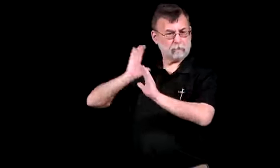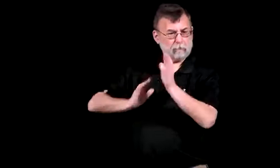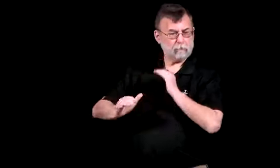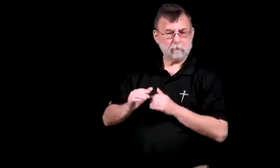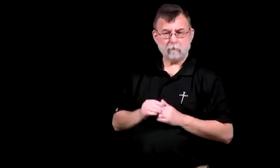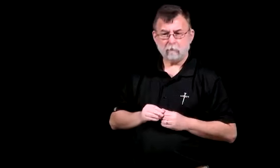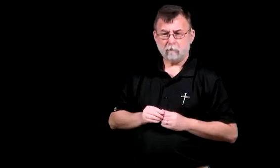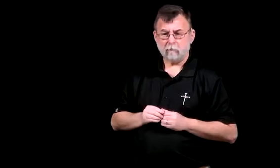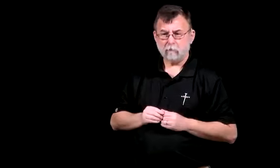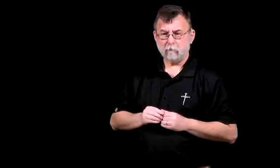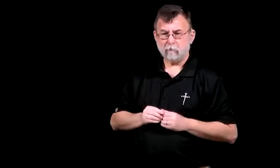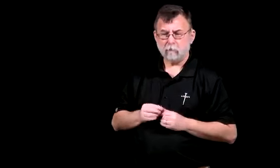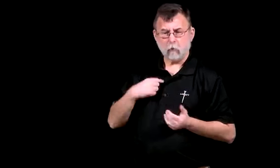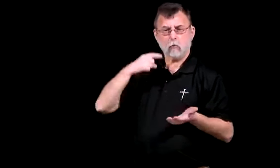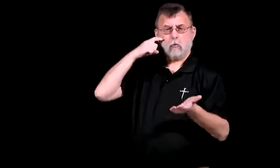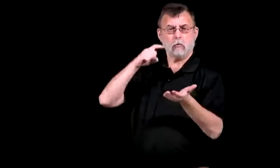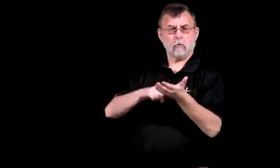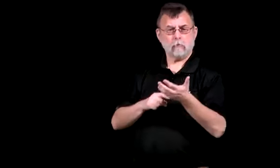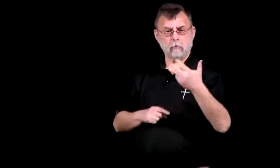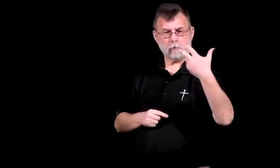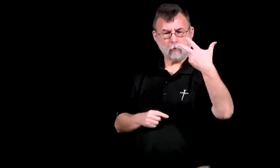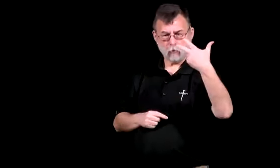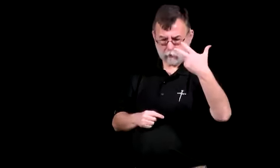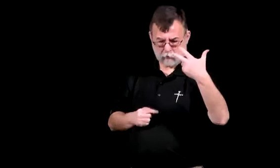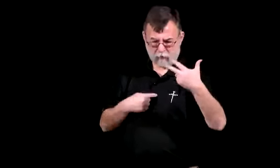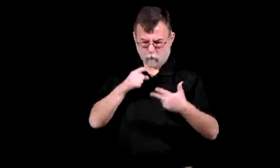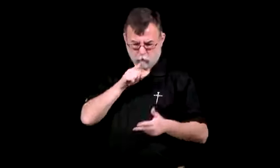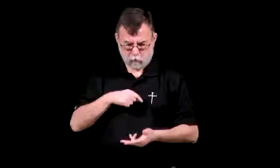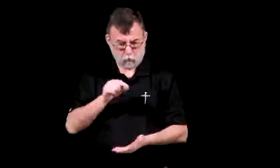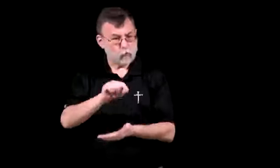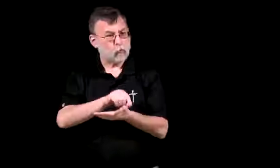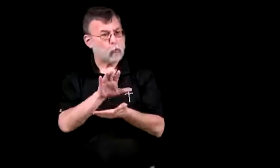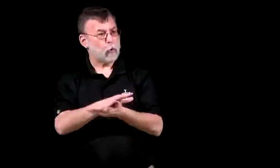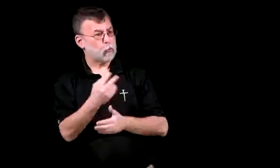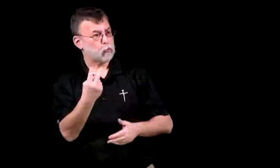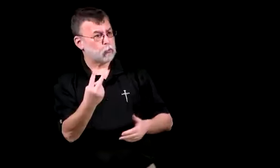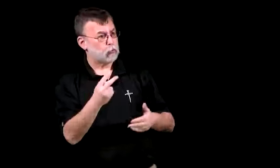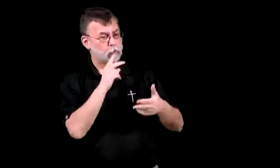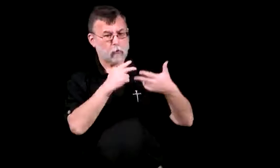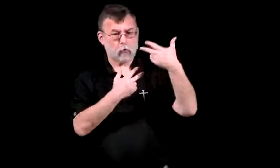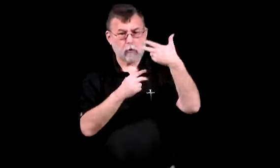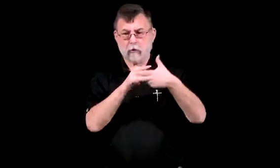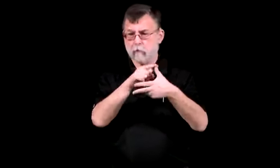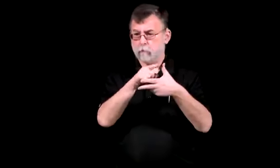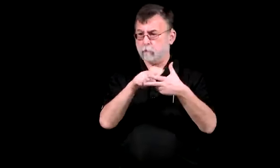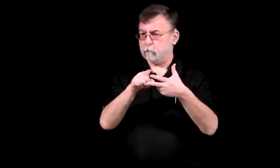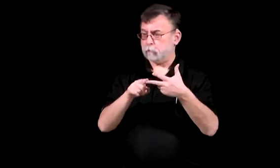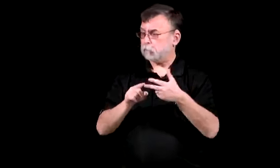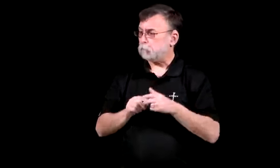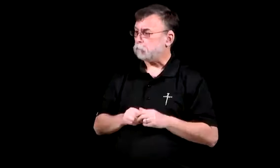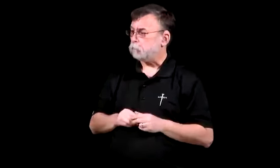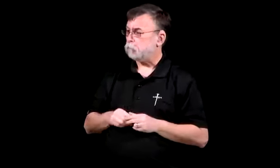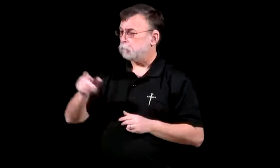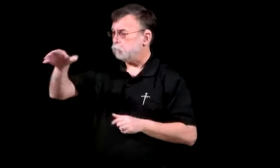Remember, back in biblical times, there are three instances, well, two or three instances,